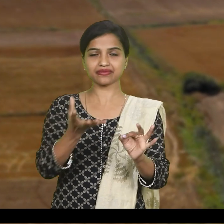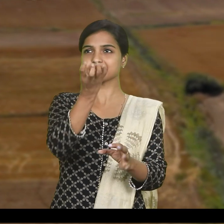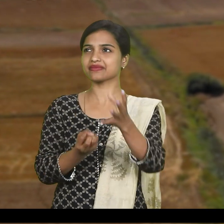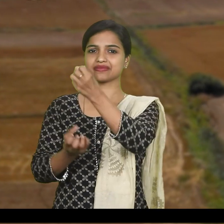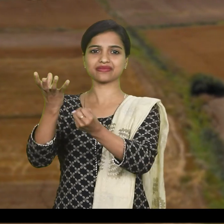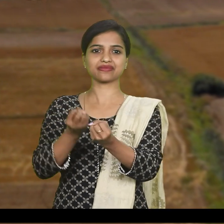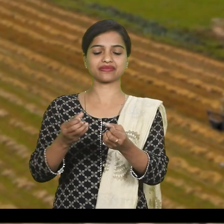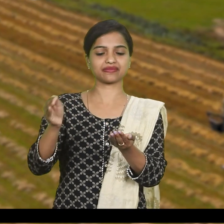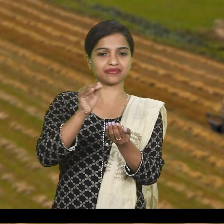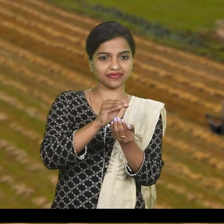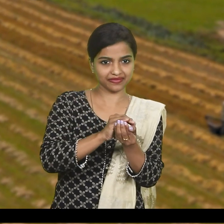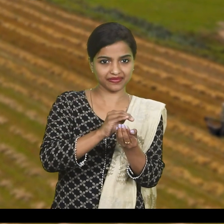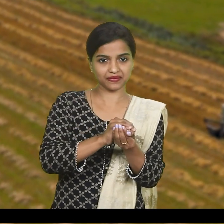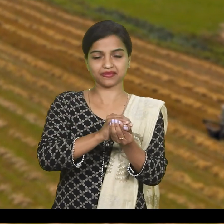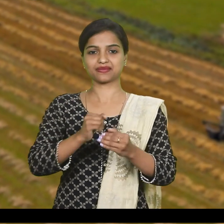storage.